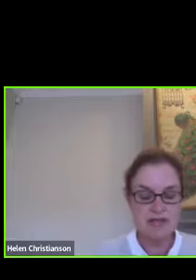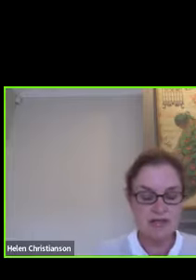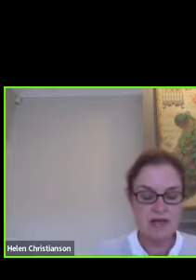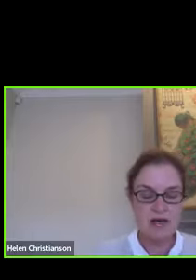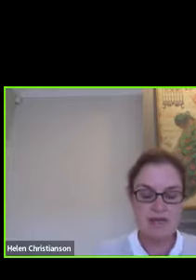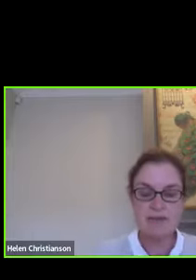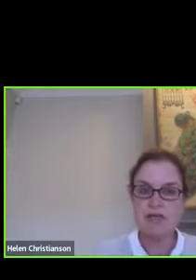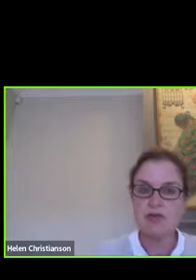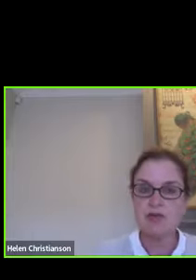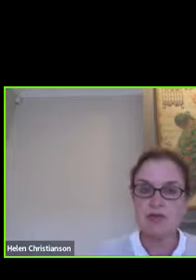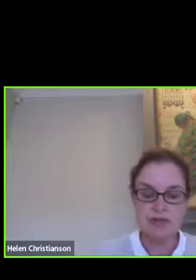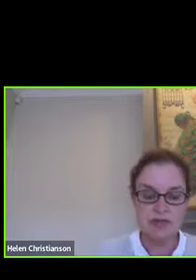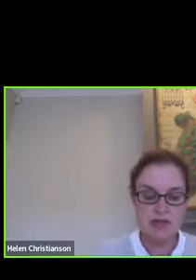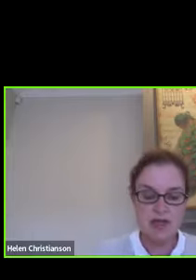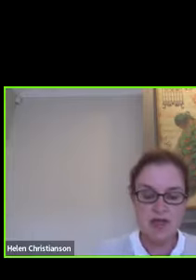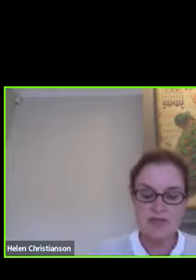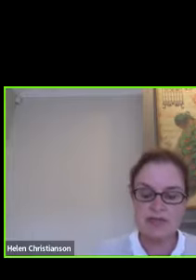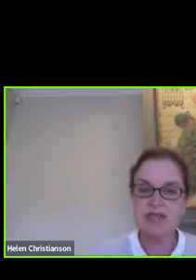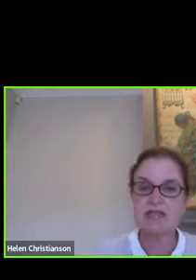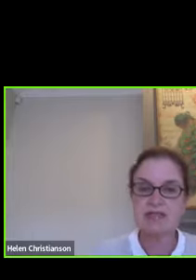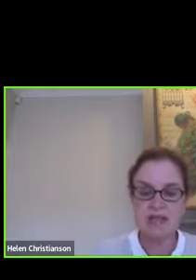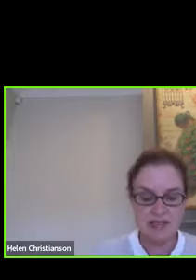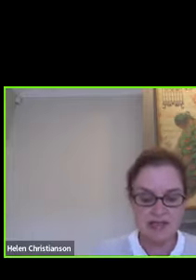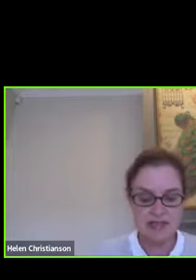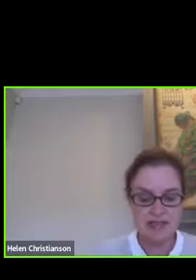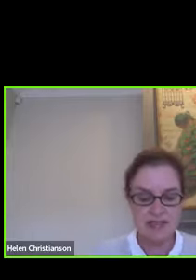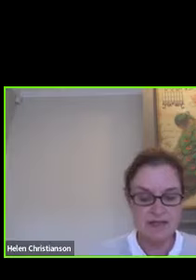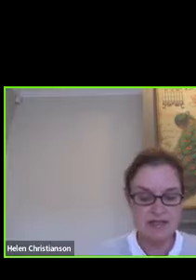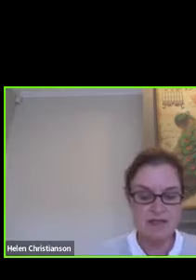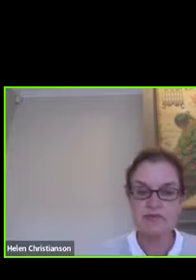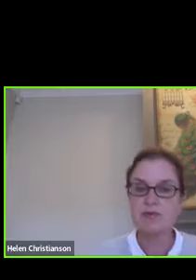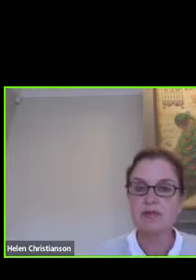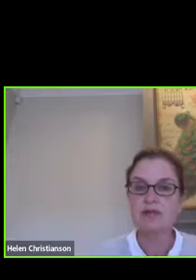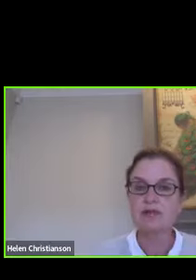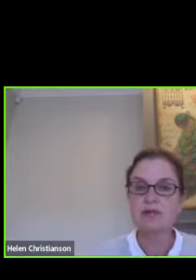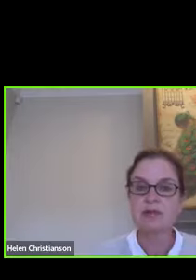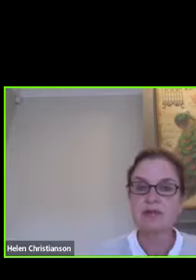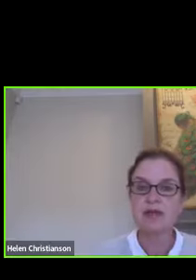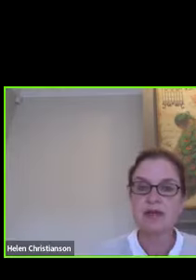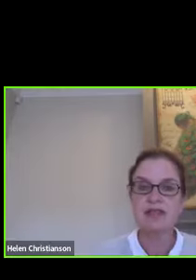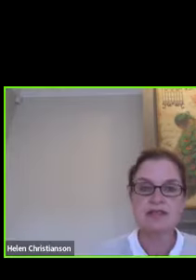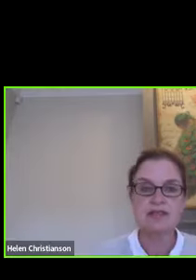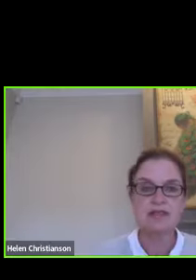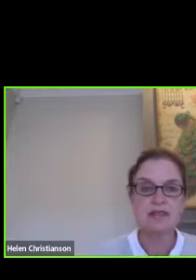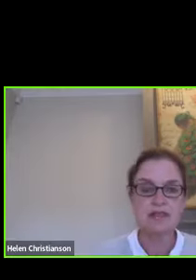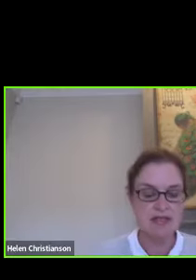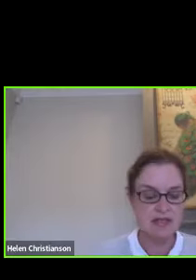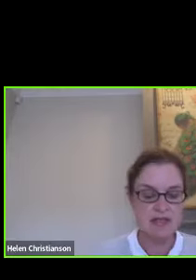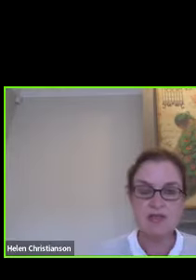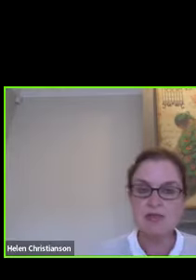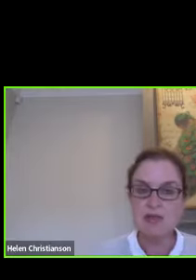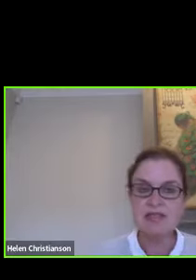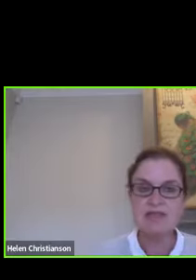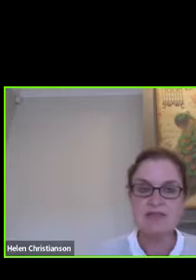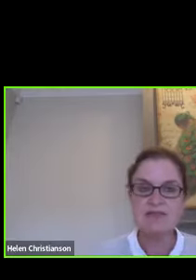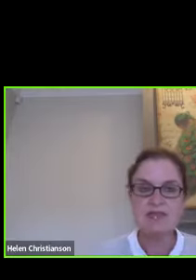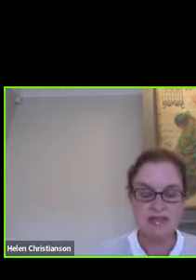read, I and my two daughters have presented at a select committee before about accessibility